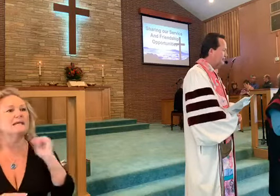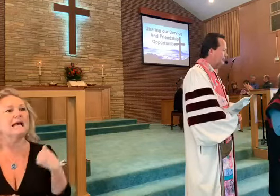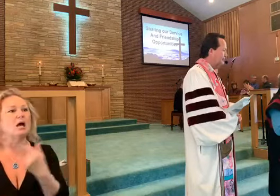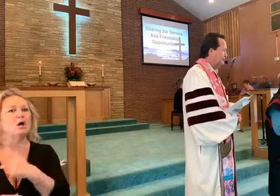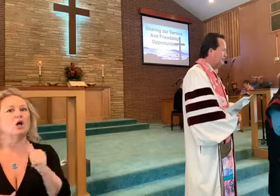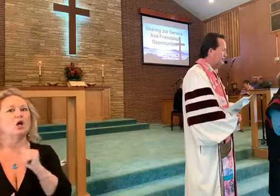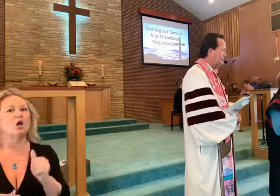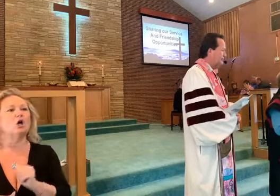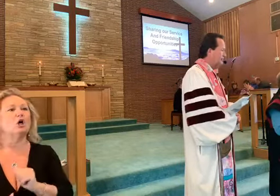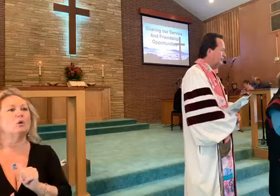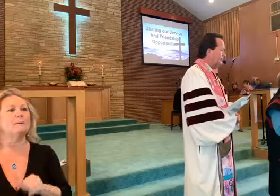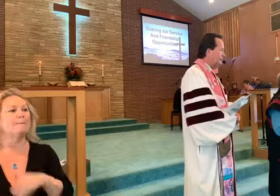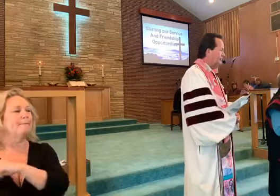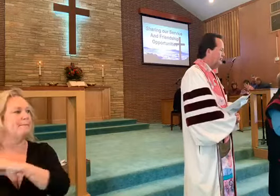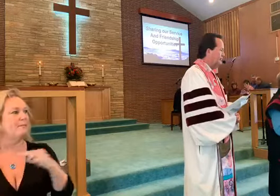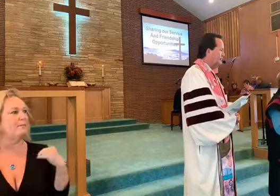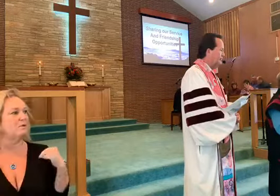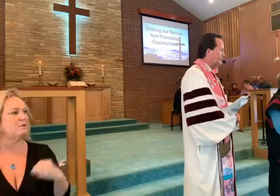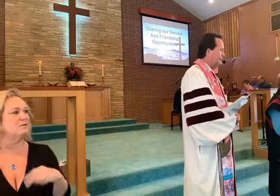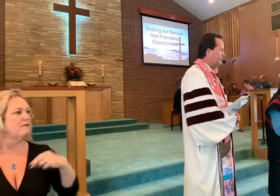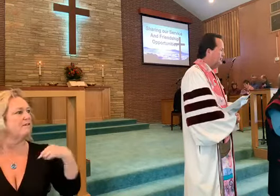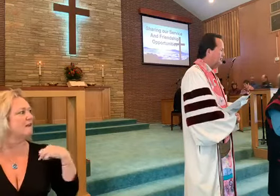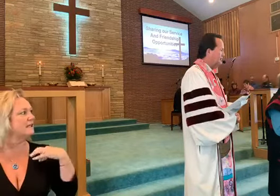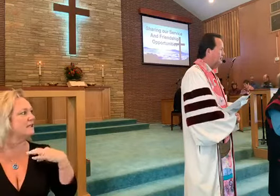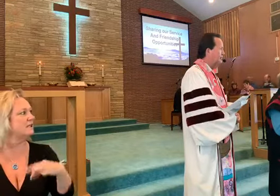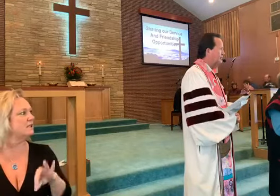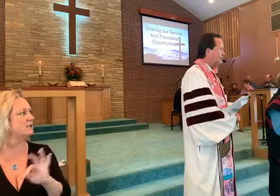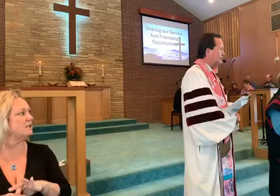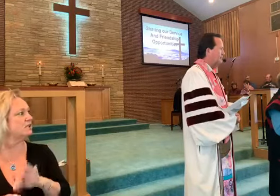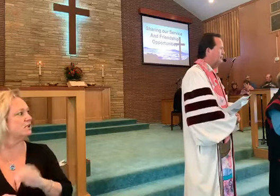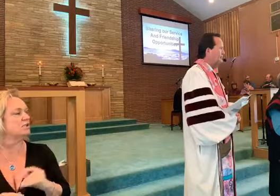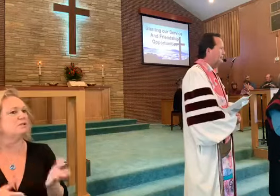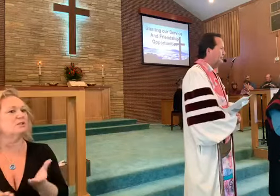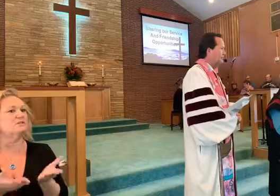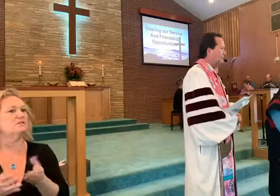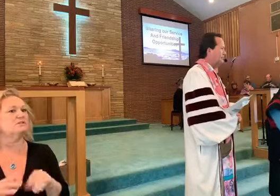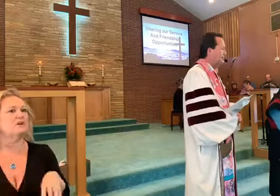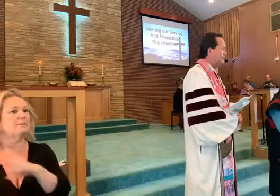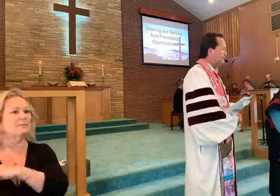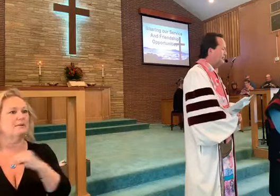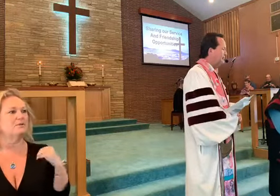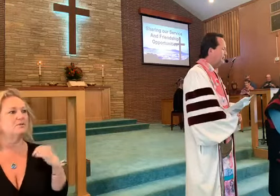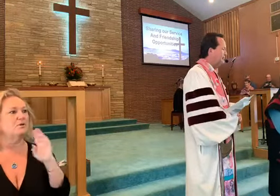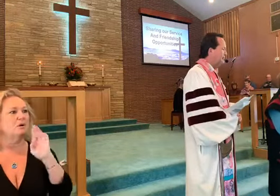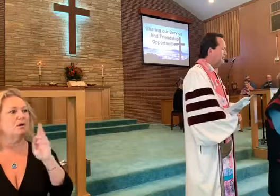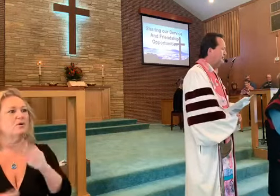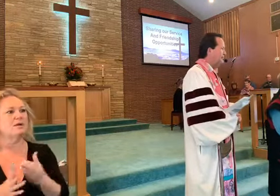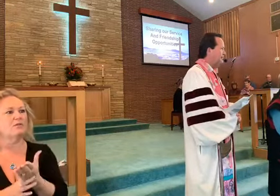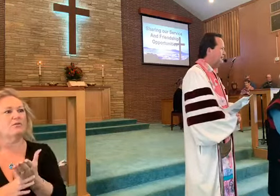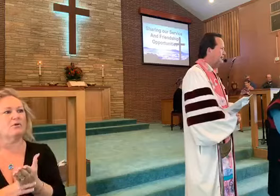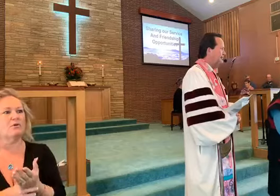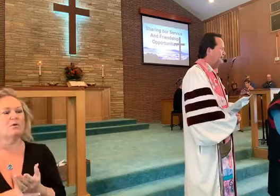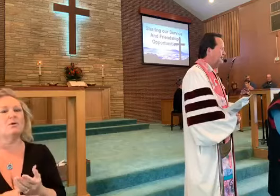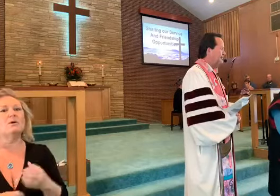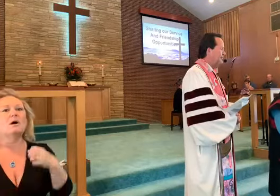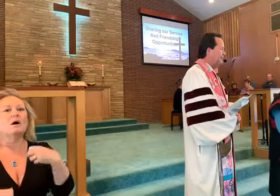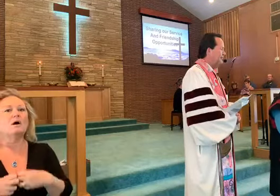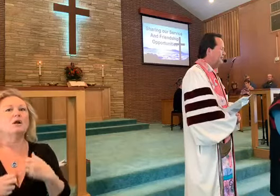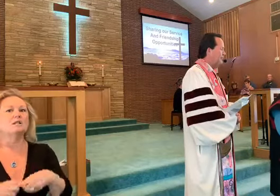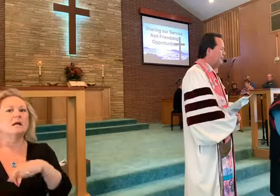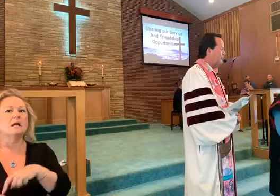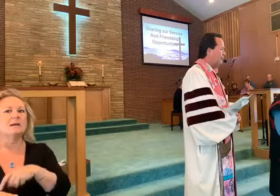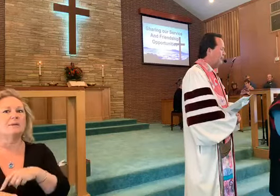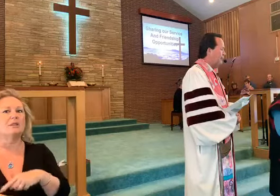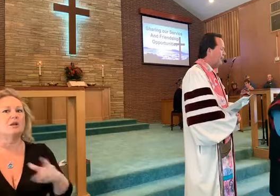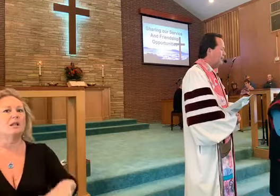own members' volunteer services to those of our members who are going through a particular crisis or